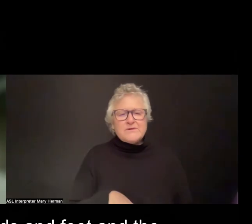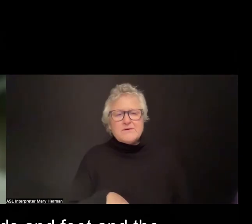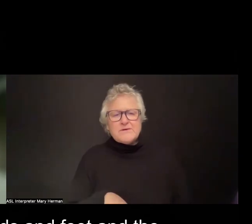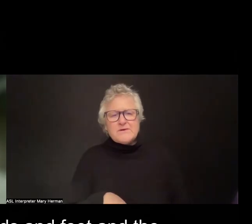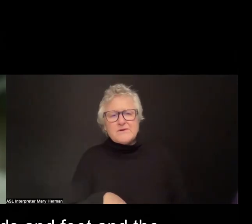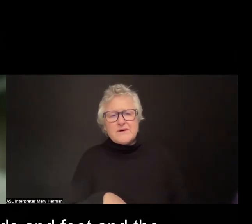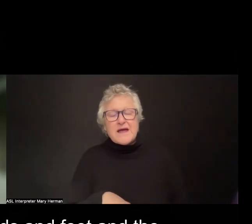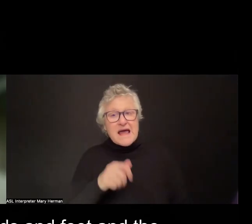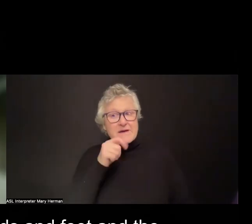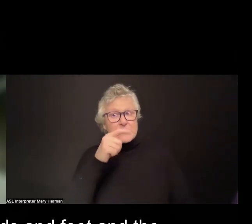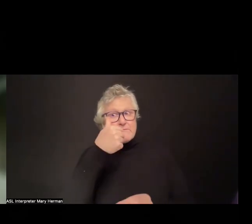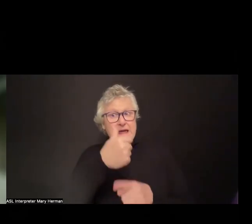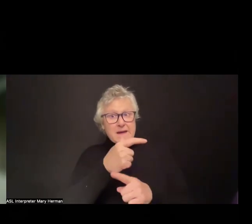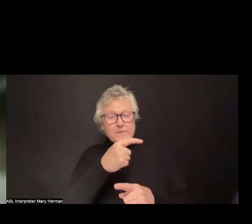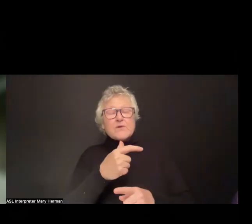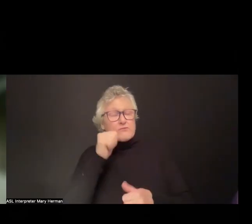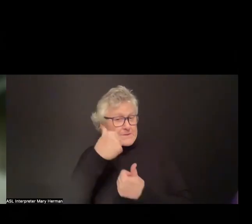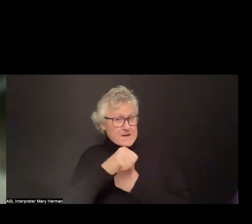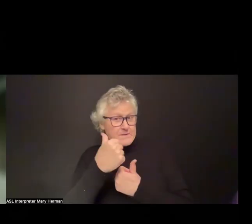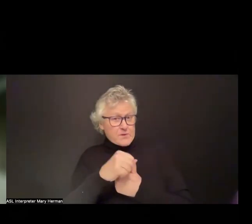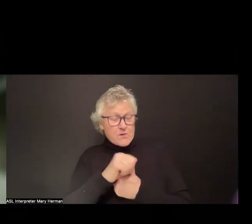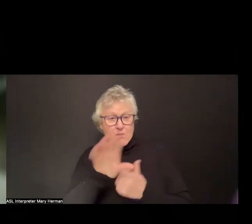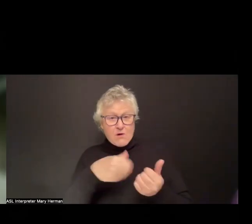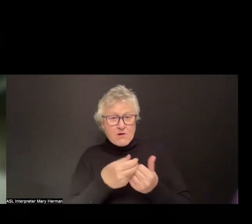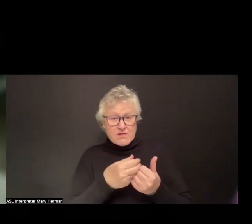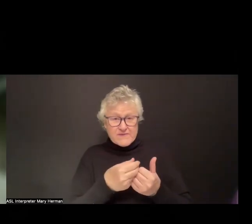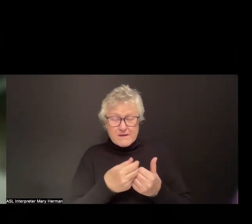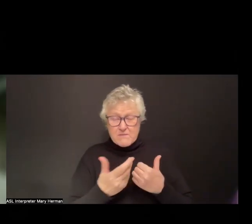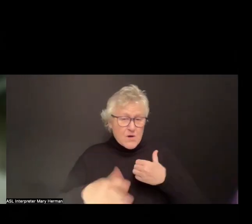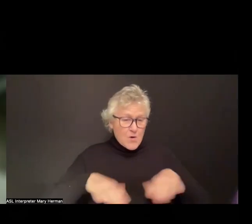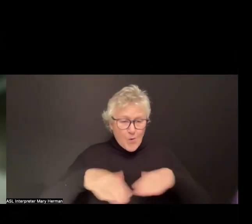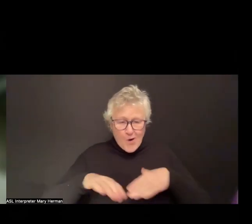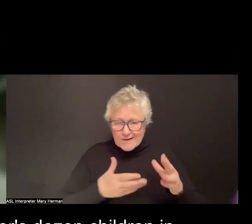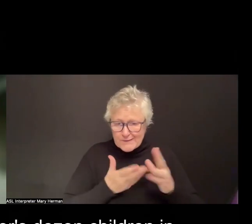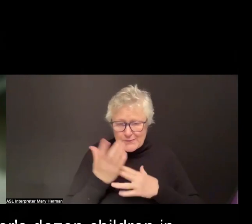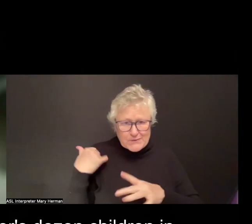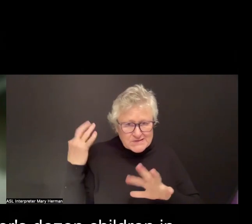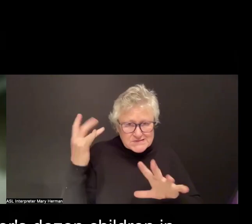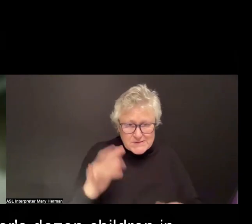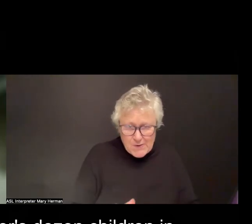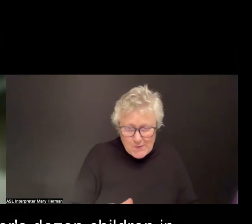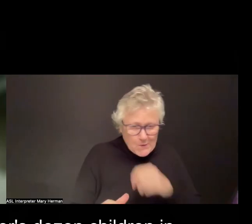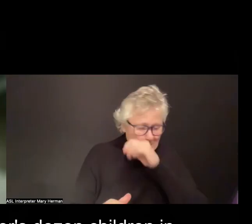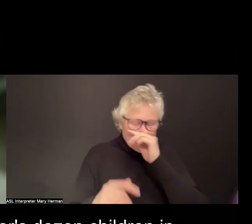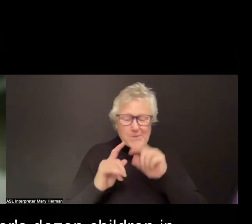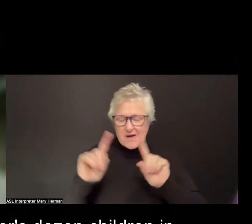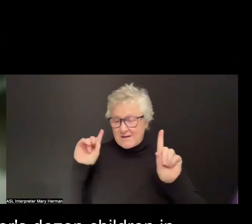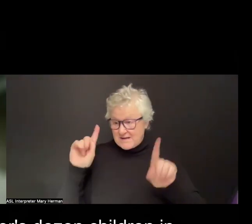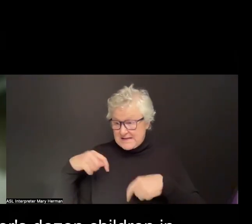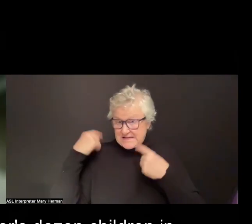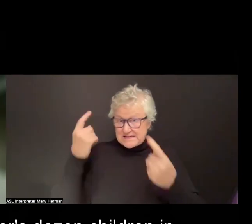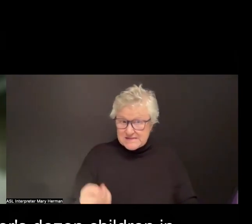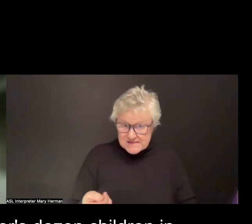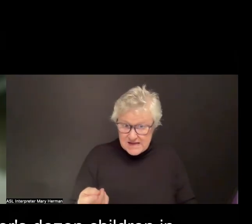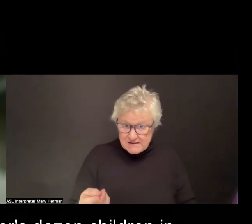feet, and the smell of the ocean in the fog. That's all. Since then, it's been Mrs. Tomlinson, her baker's dozen children, and the bustle